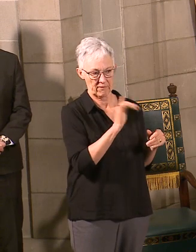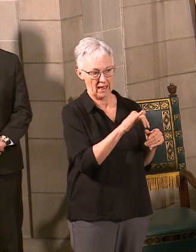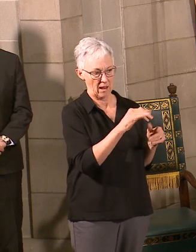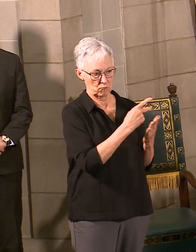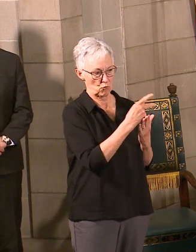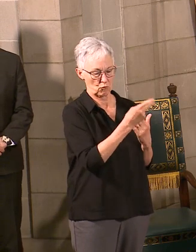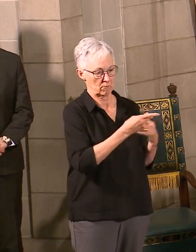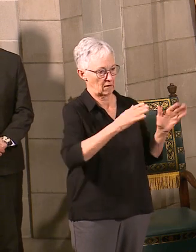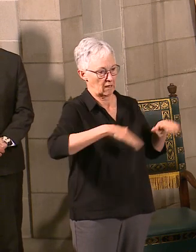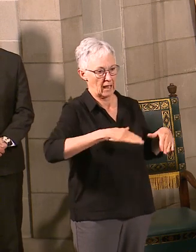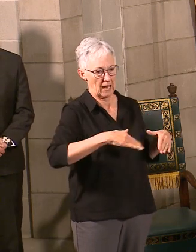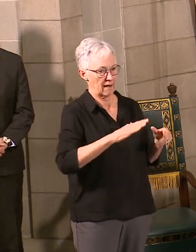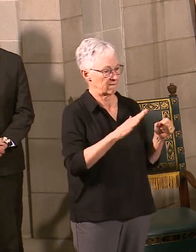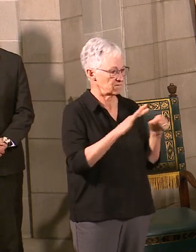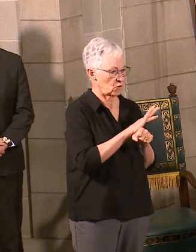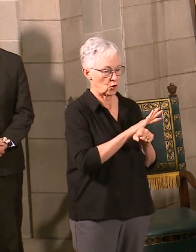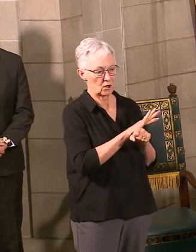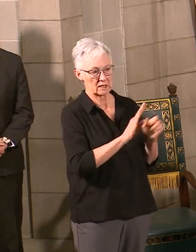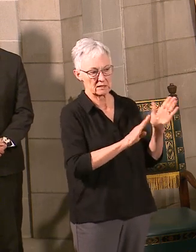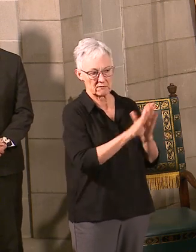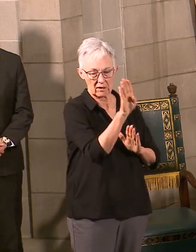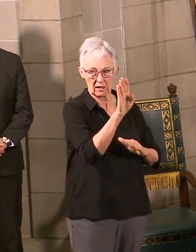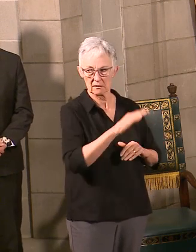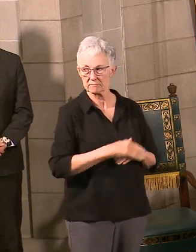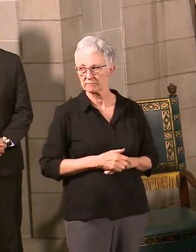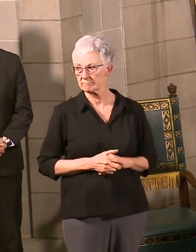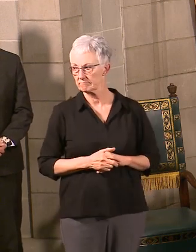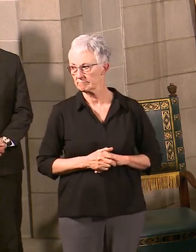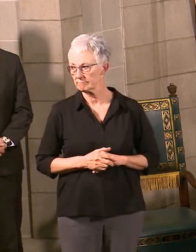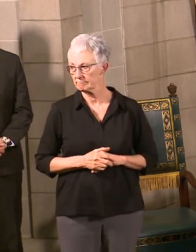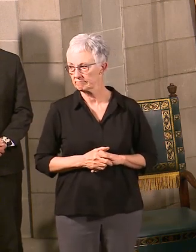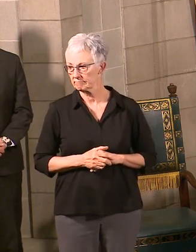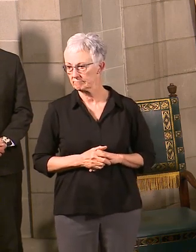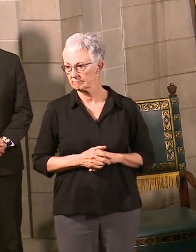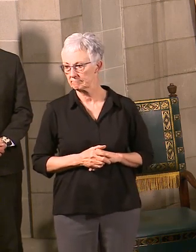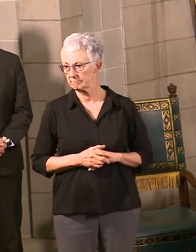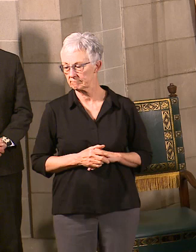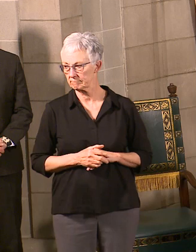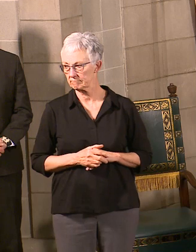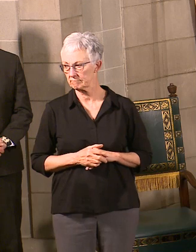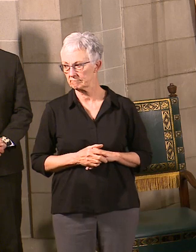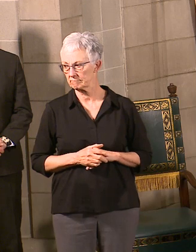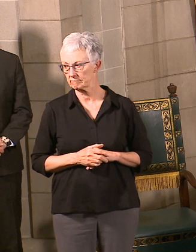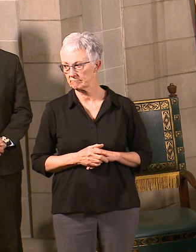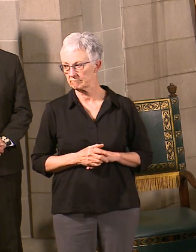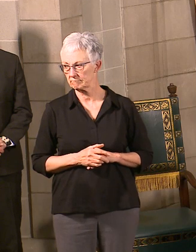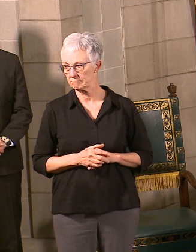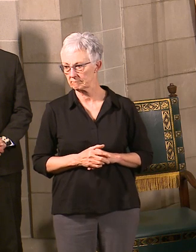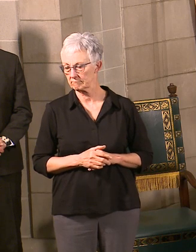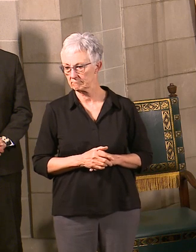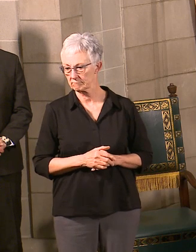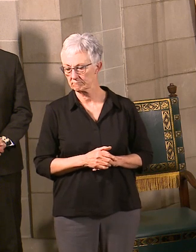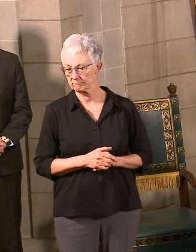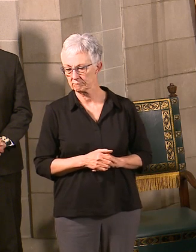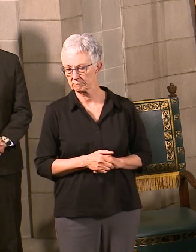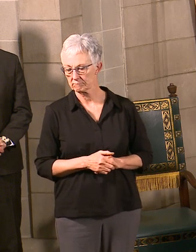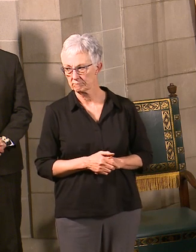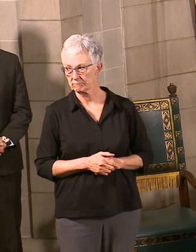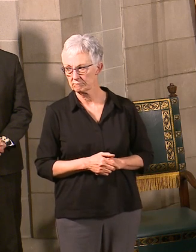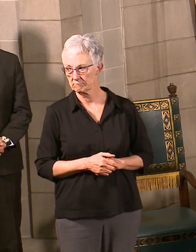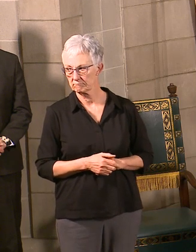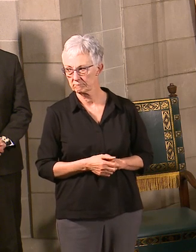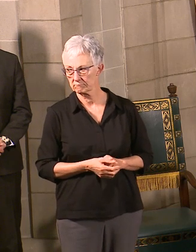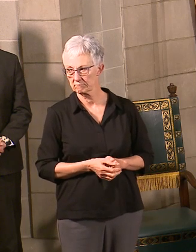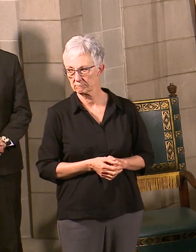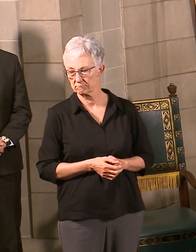did you have other questions? William Padmore with Catalan wants to know, is the governor convening a council to advise businesses in the state on when they